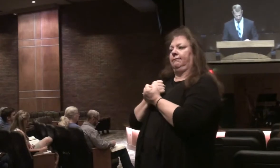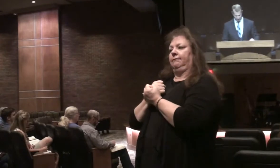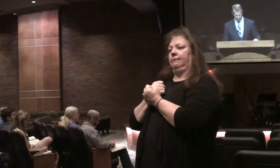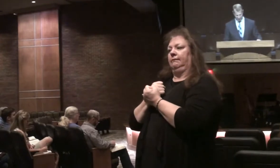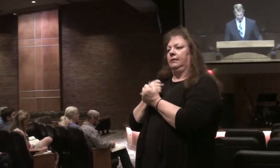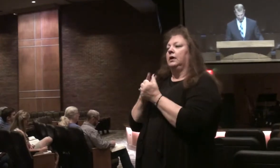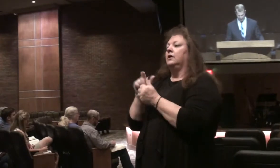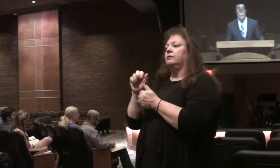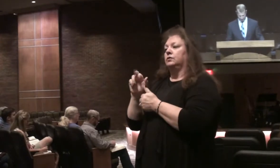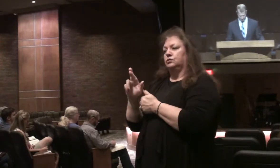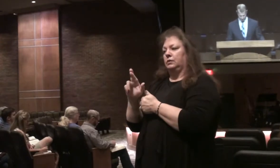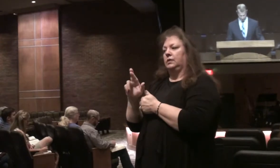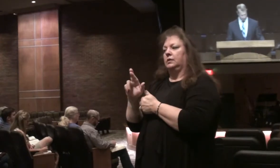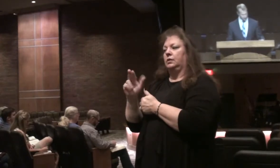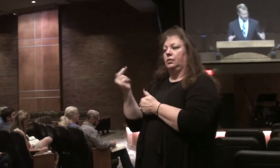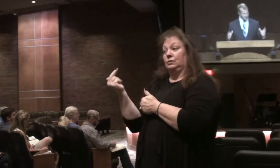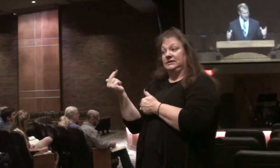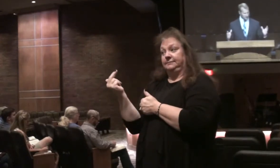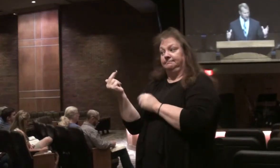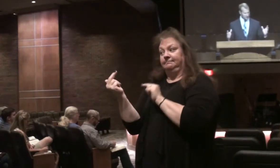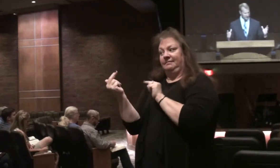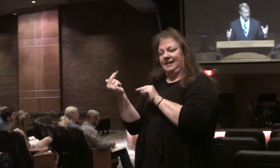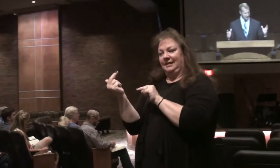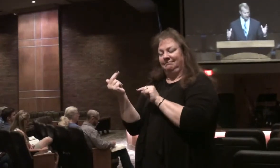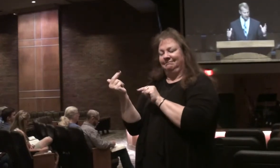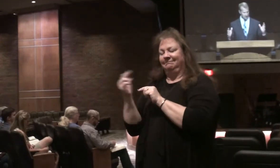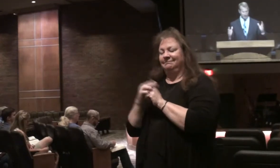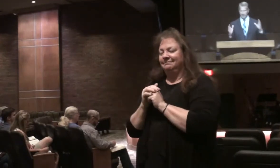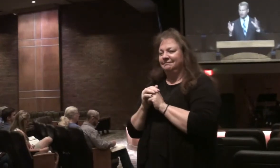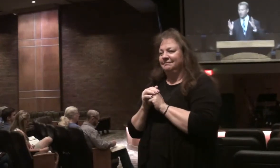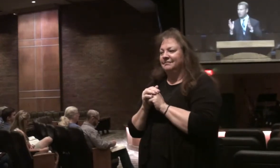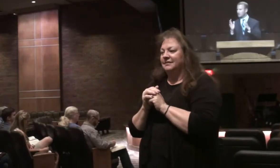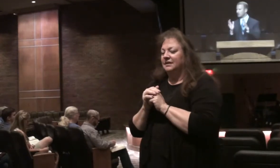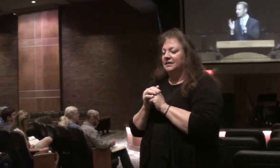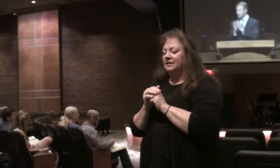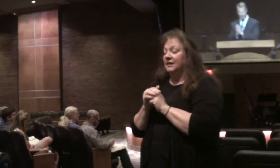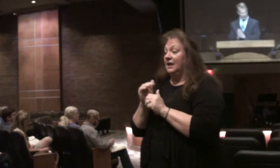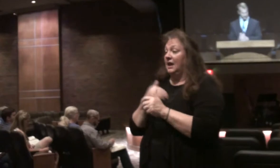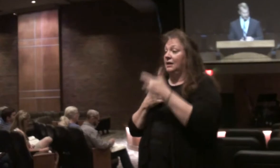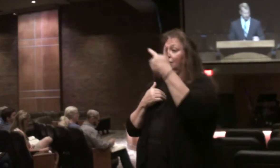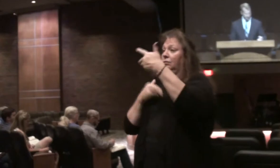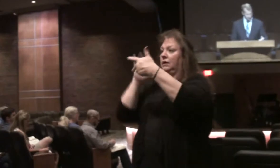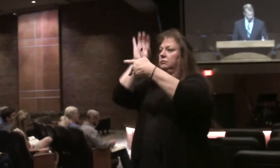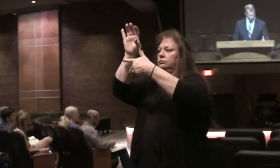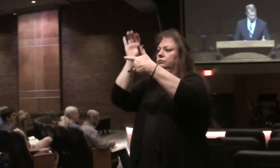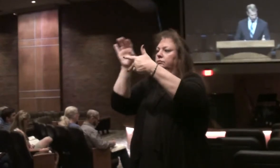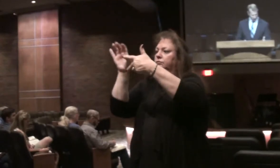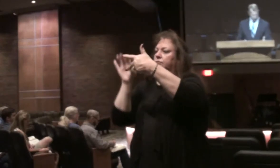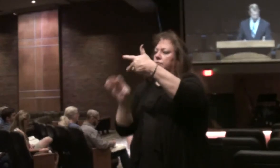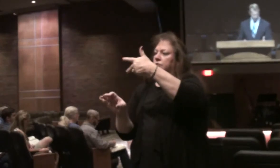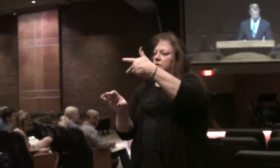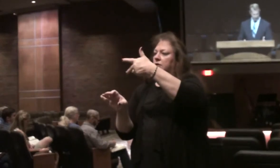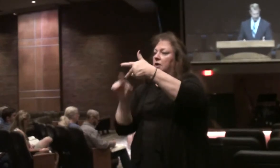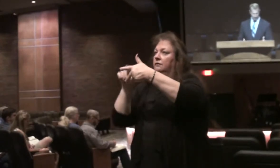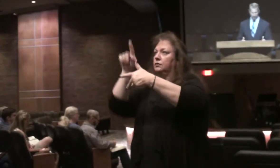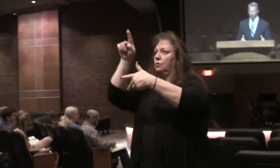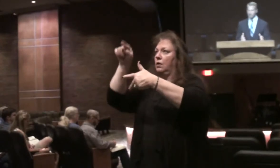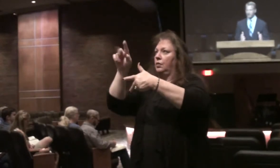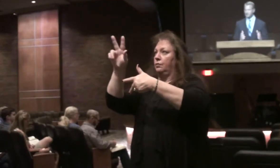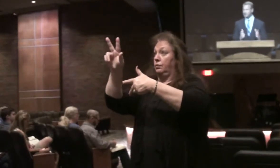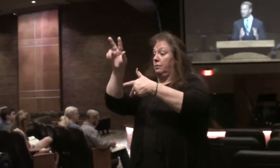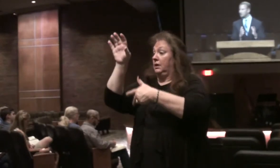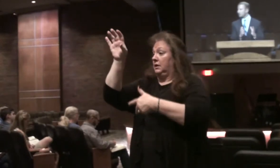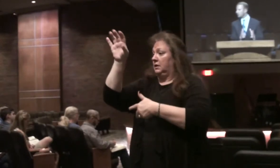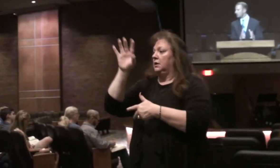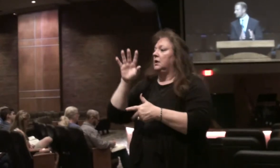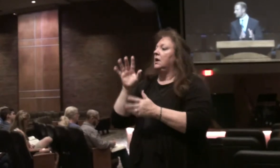chapter 13 is about. And chapter 13 is broken up into three sections. In verse 1 through 3, Paul